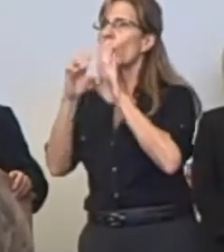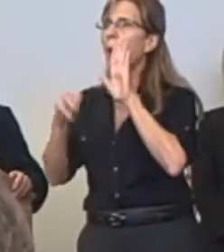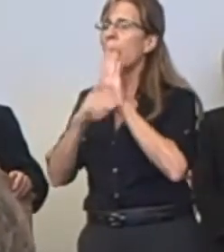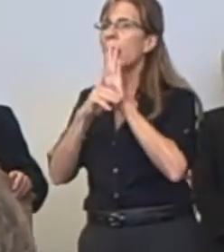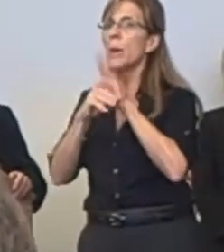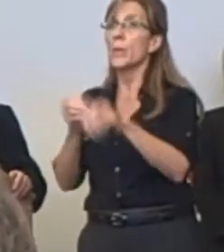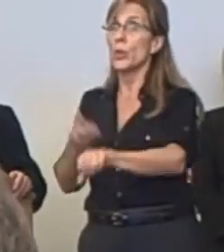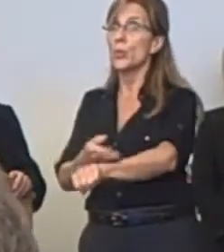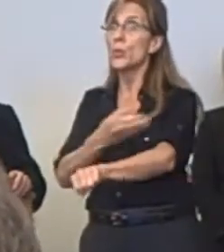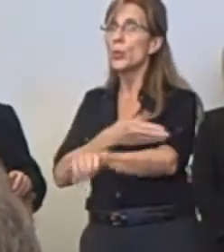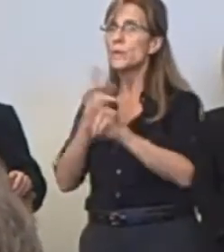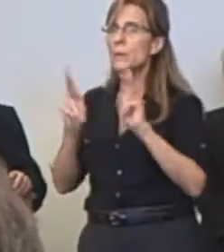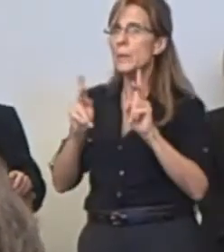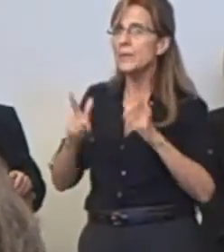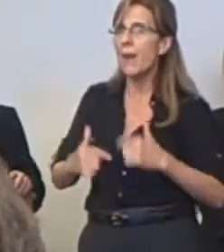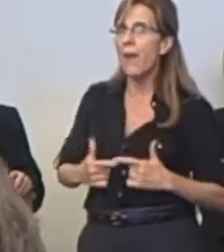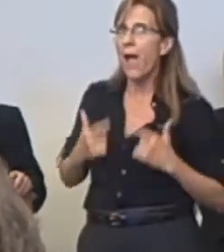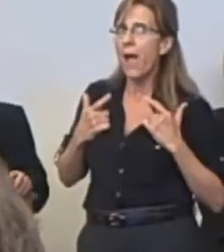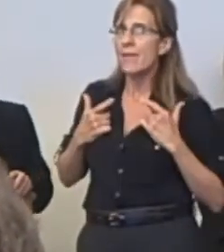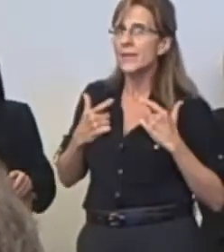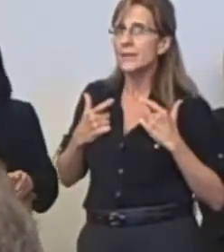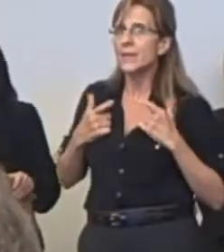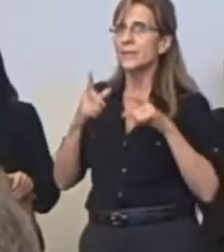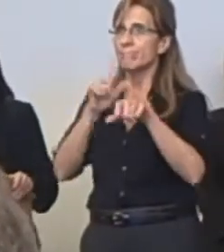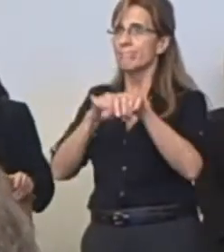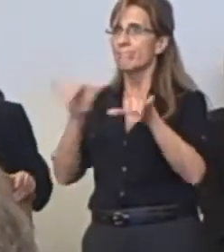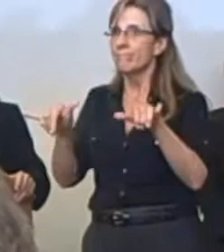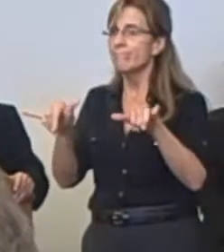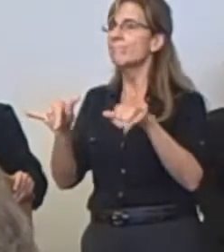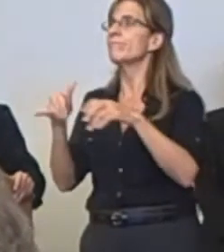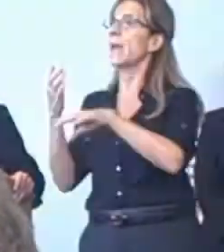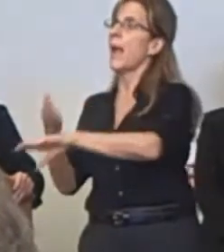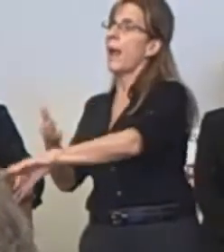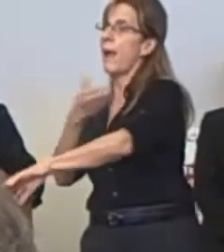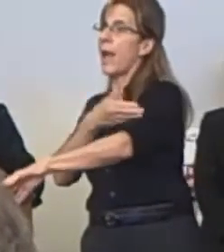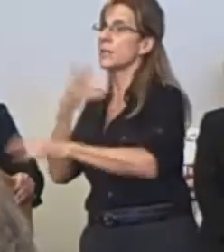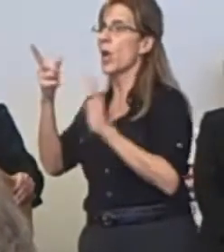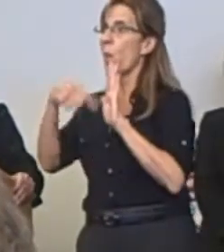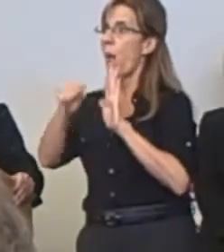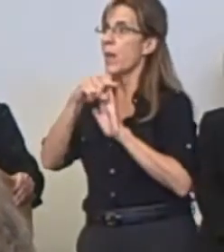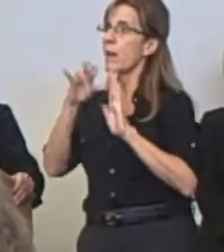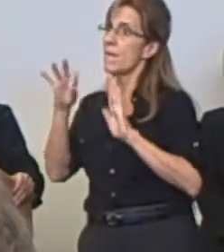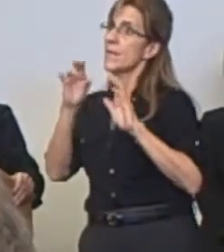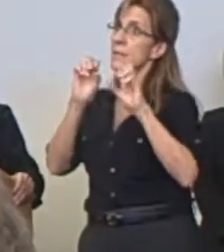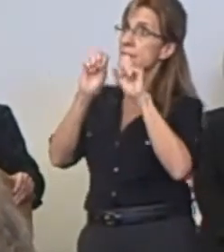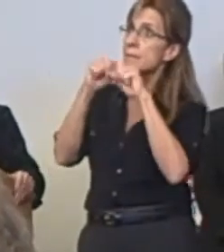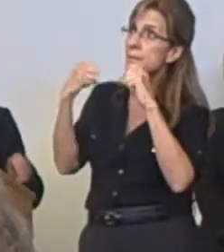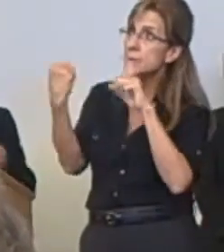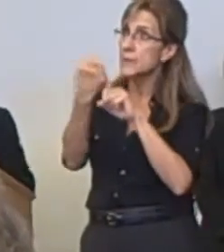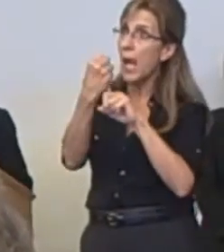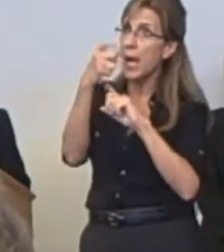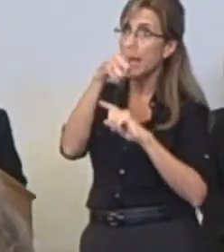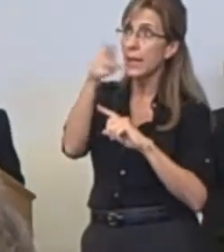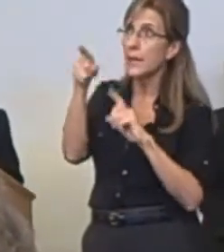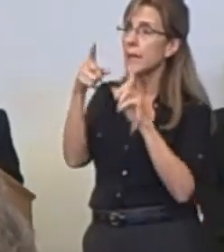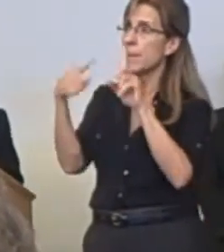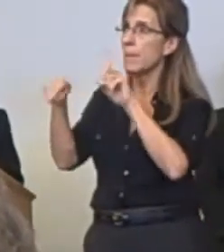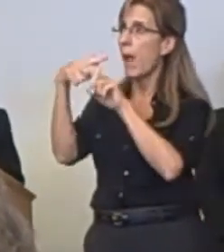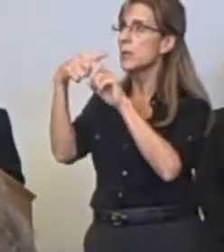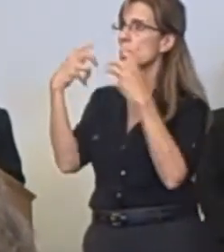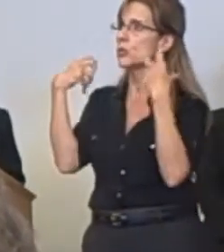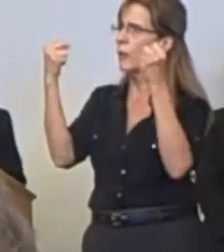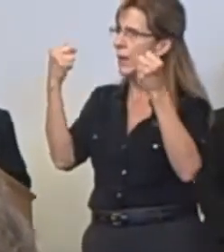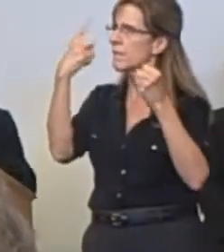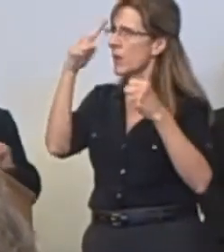people's lives while enhancing the quality of our society and the strength of our